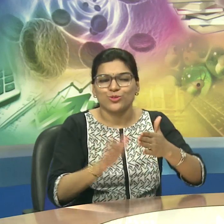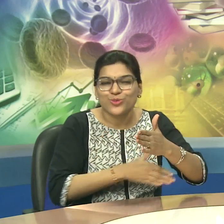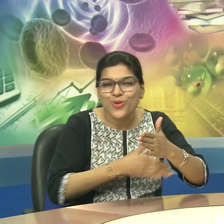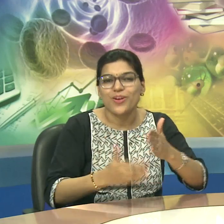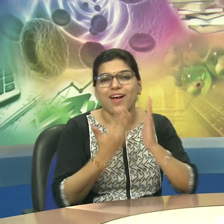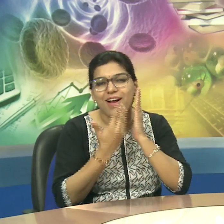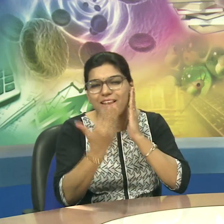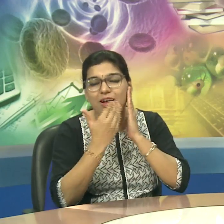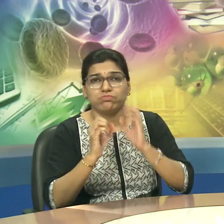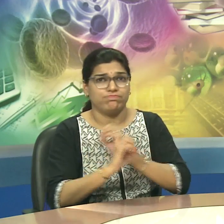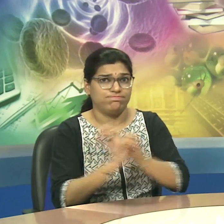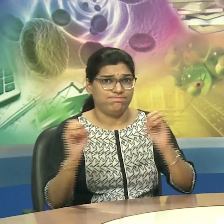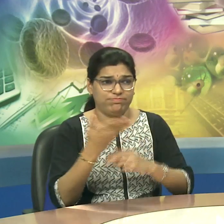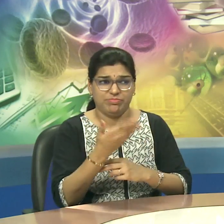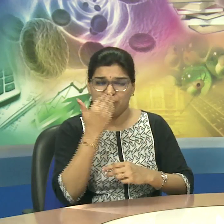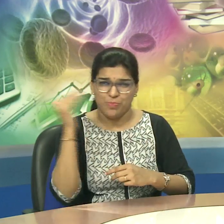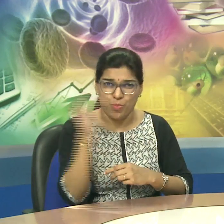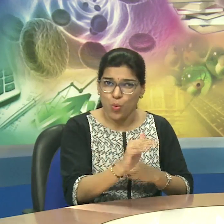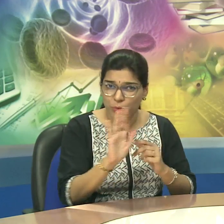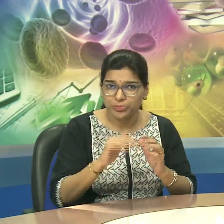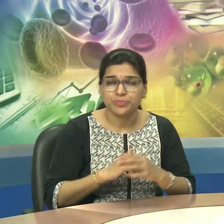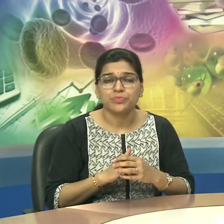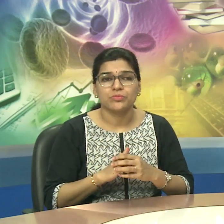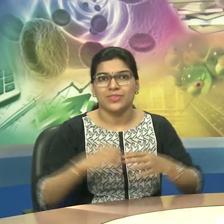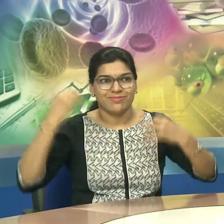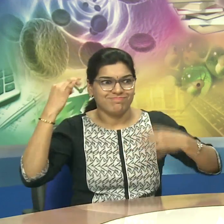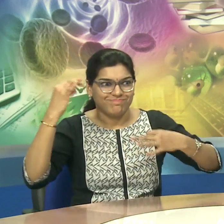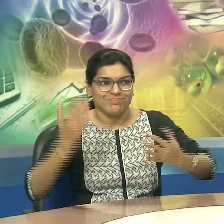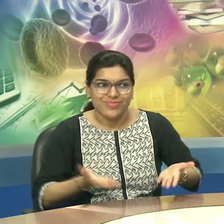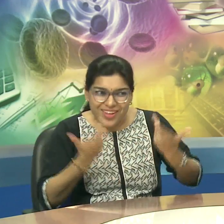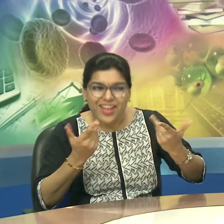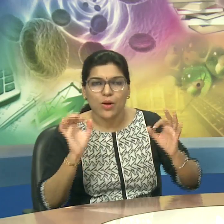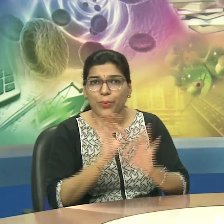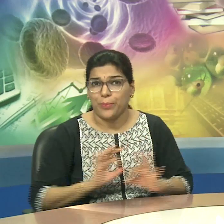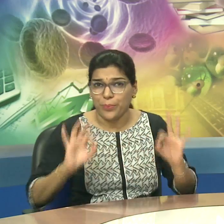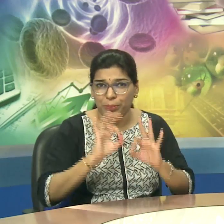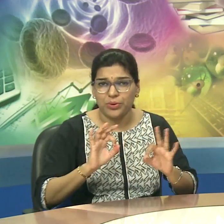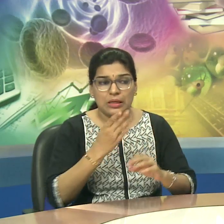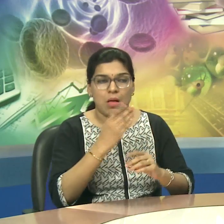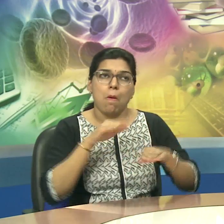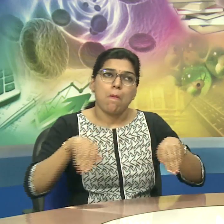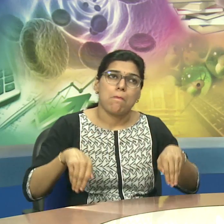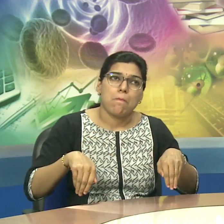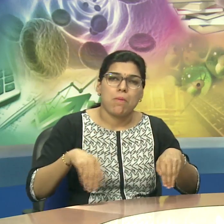you are not beauty, you can't talk, you can't sing, you can't dance. These are the words